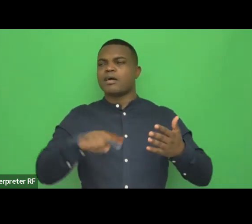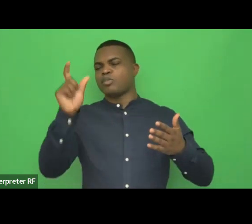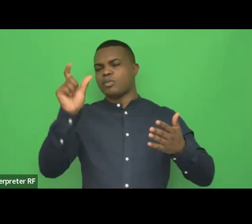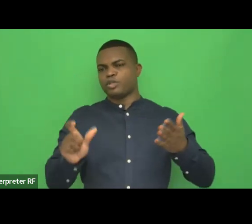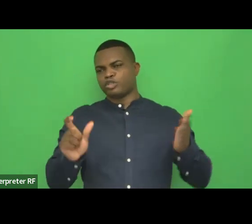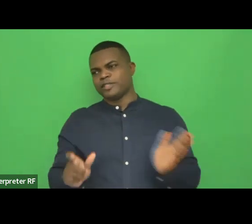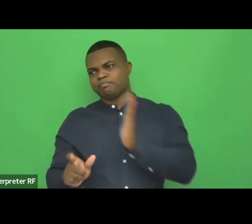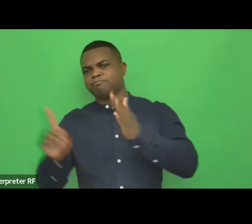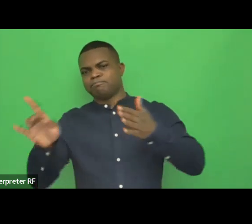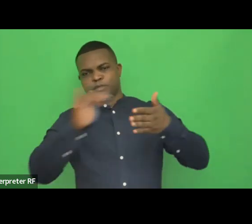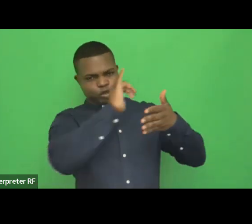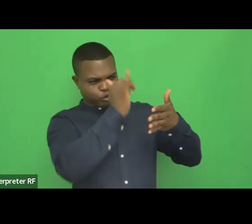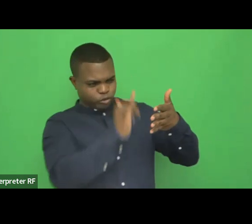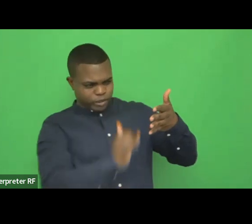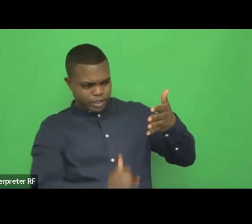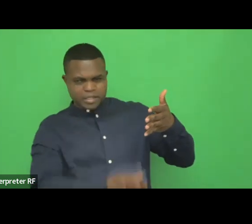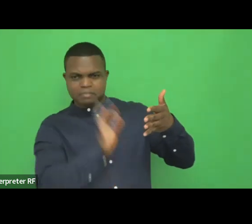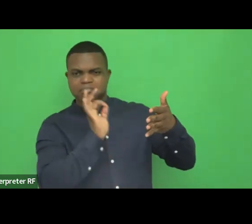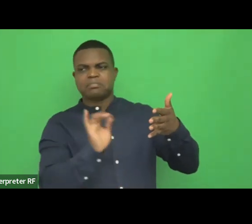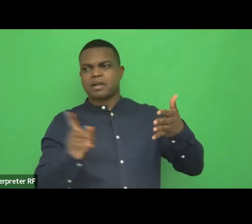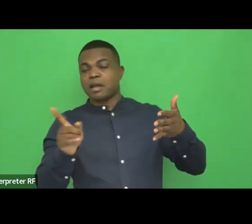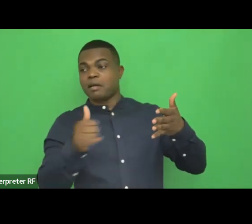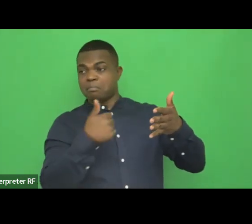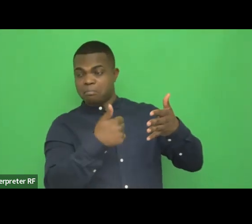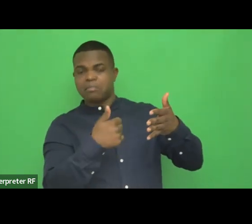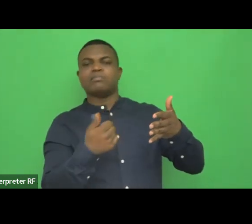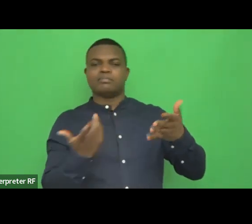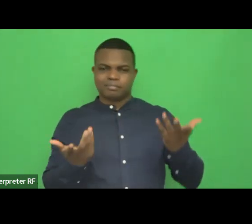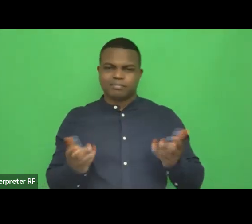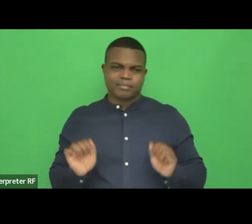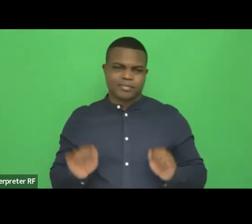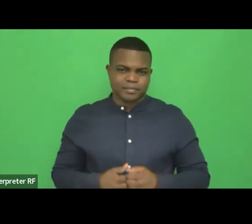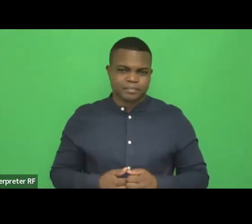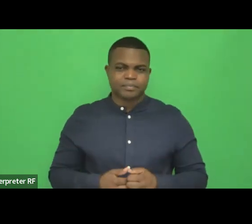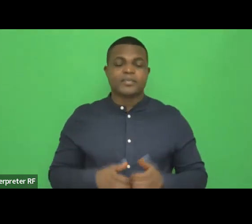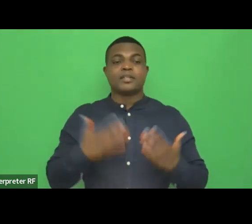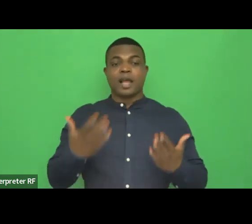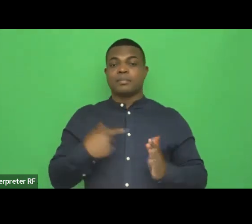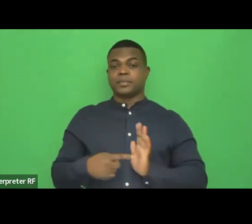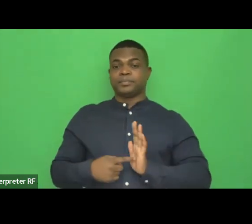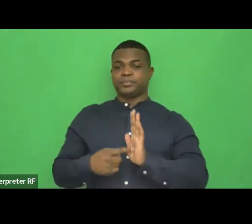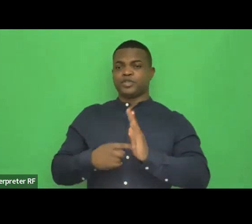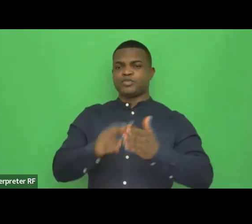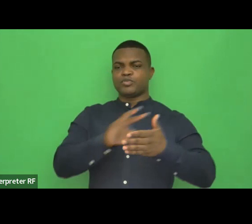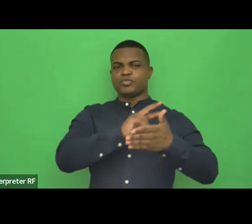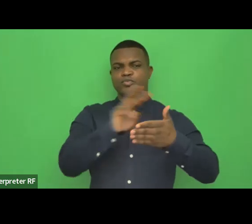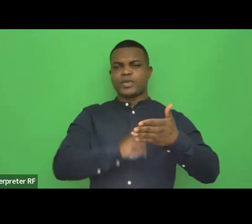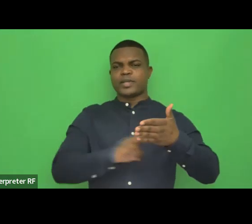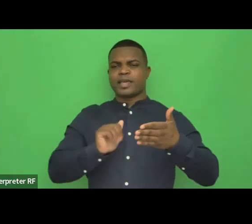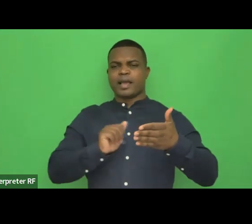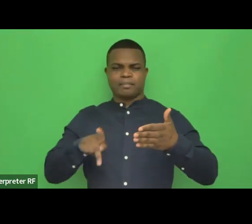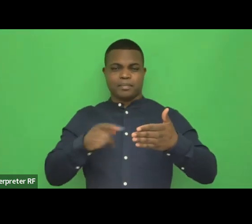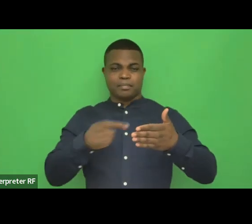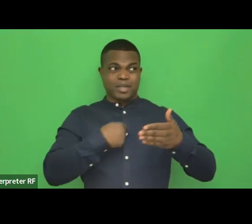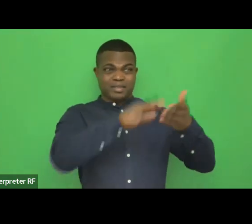screen. And here's that as an EPUB. This reading app is called Thorium, and I'll include